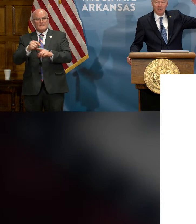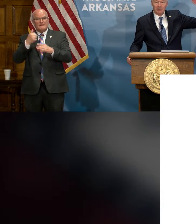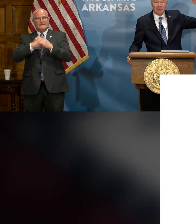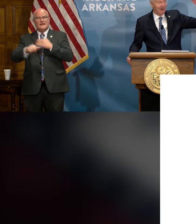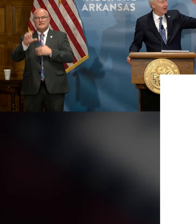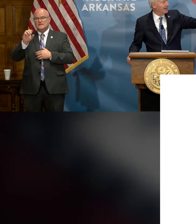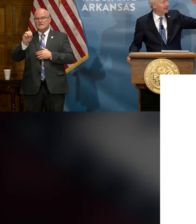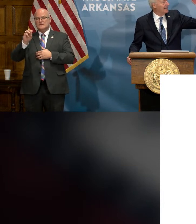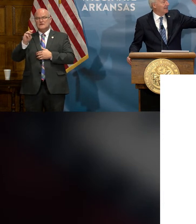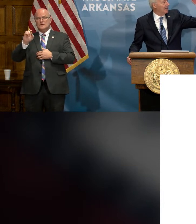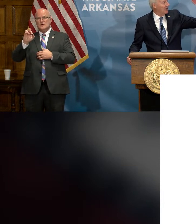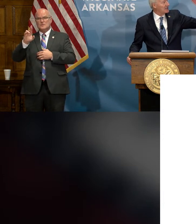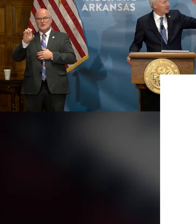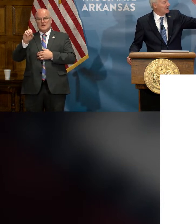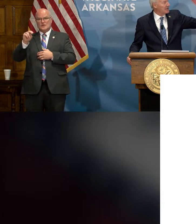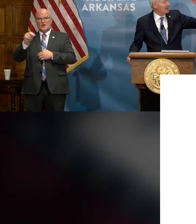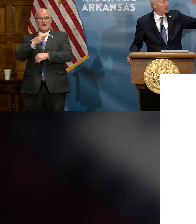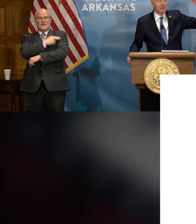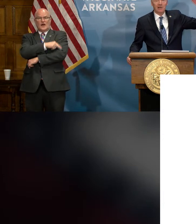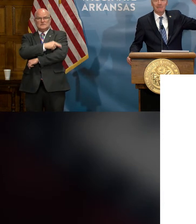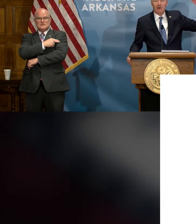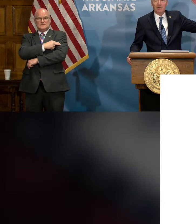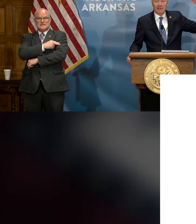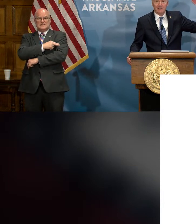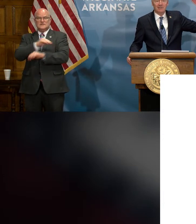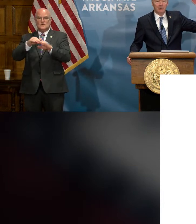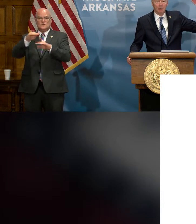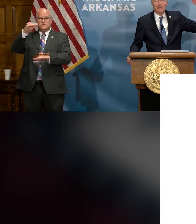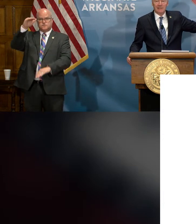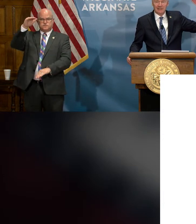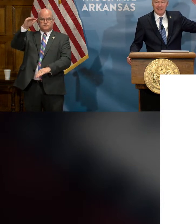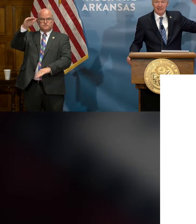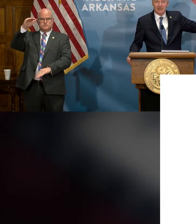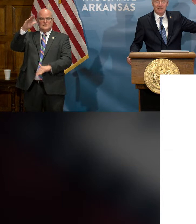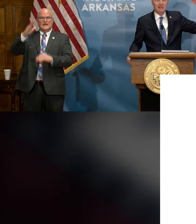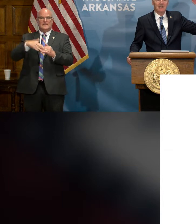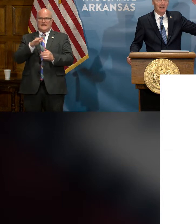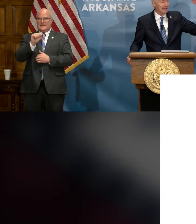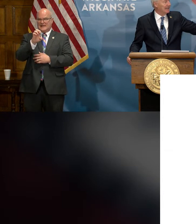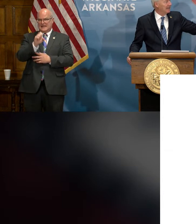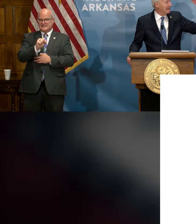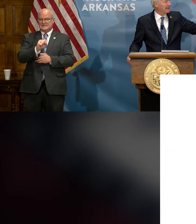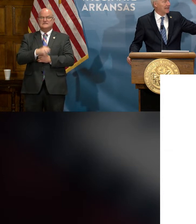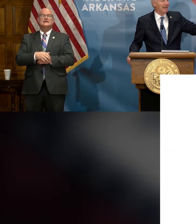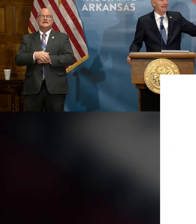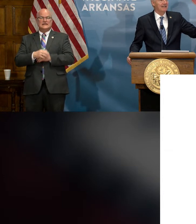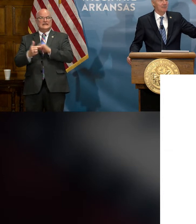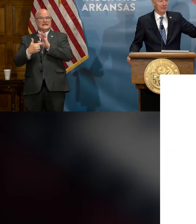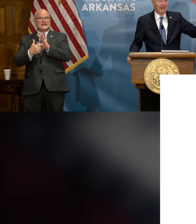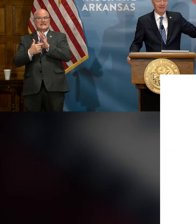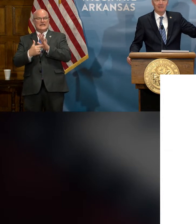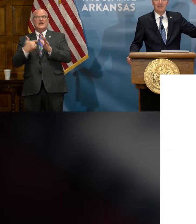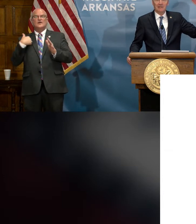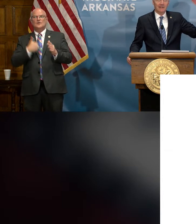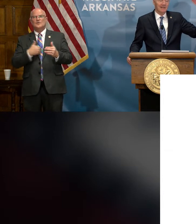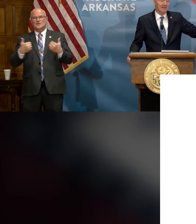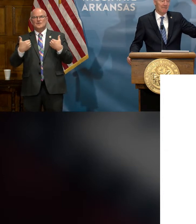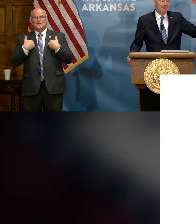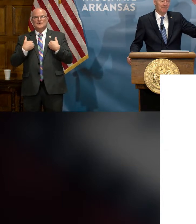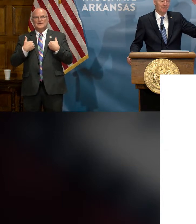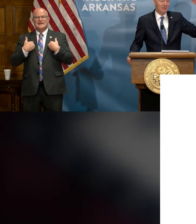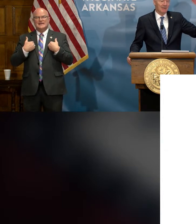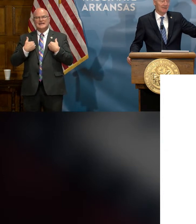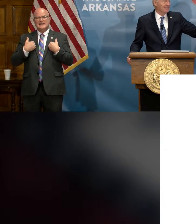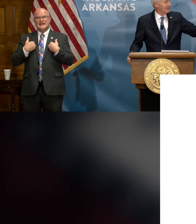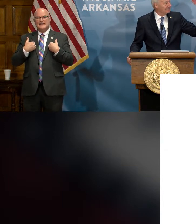the Omicron, our hospitalizations are far less, of course, than the cases. Again, indicating that we have